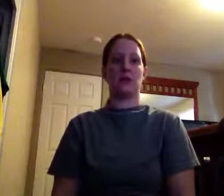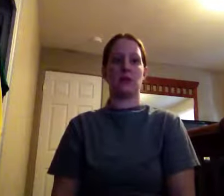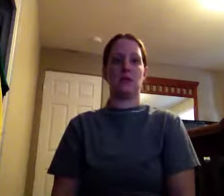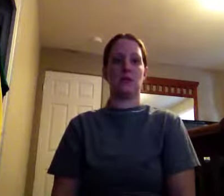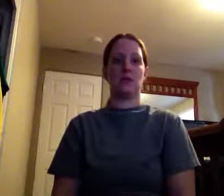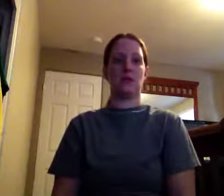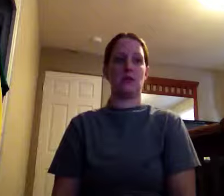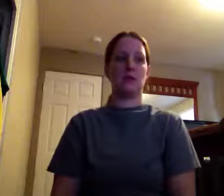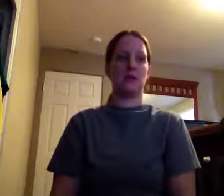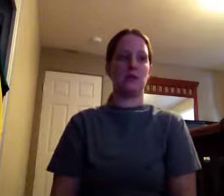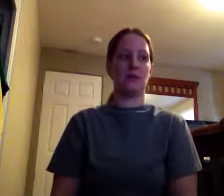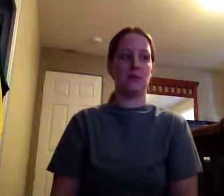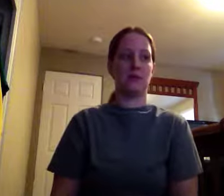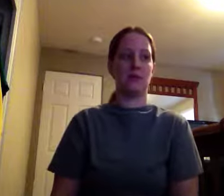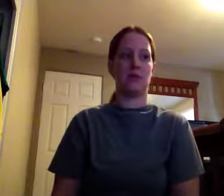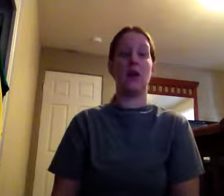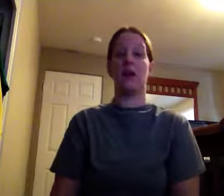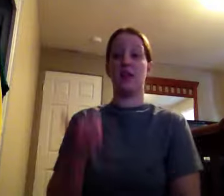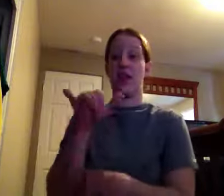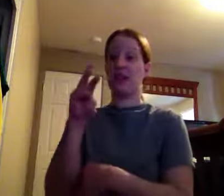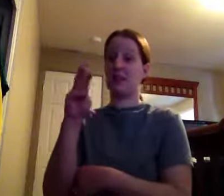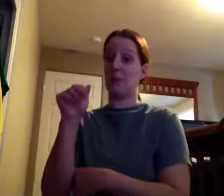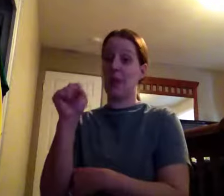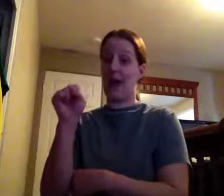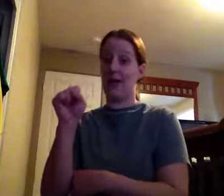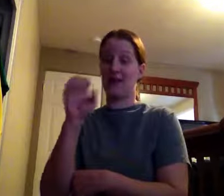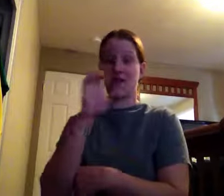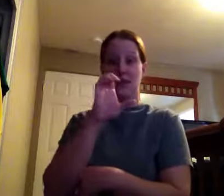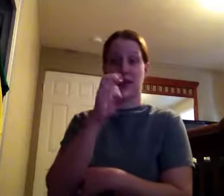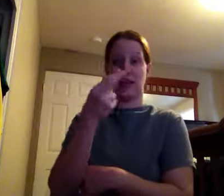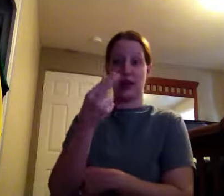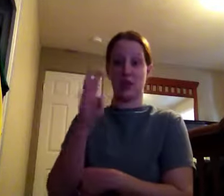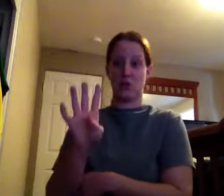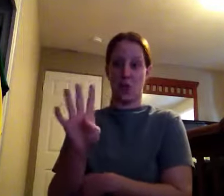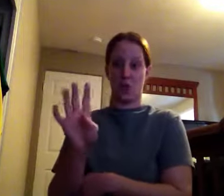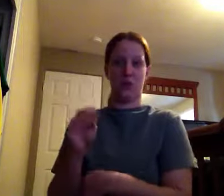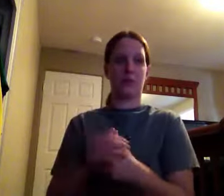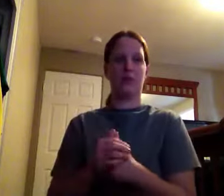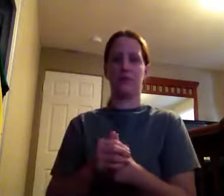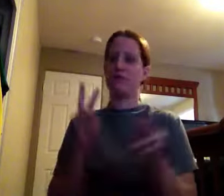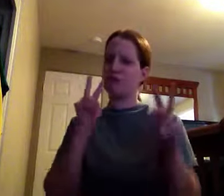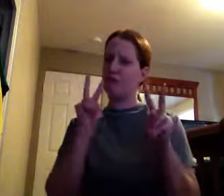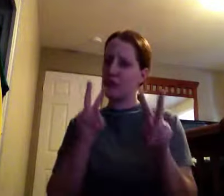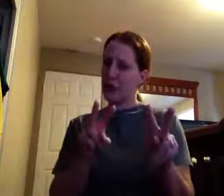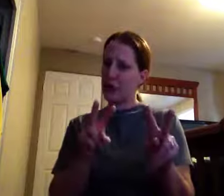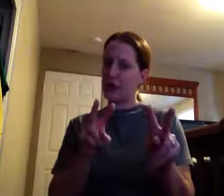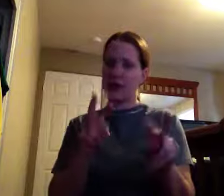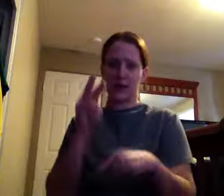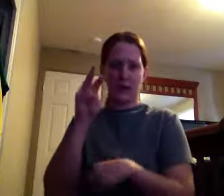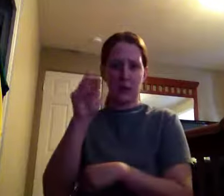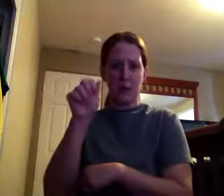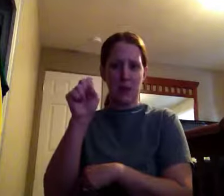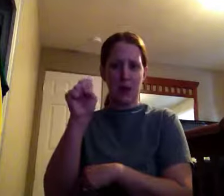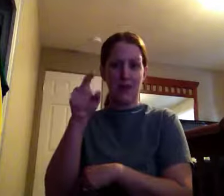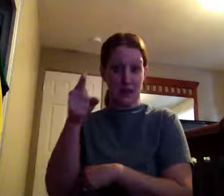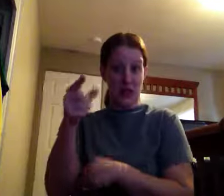That's the mass of my CH4. Now if you look, the mass of what you have in an